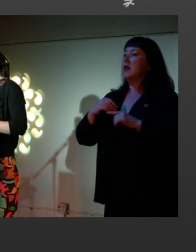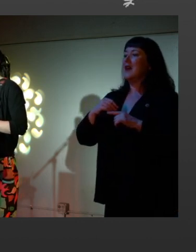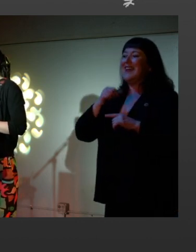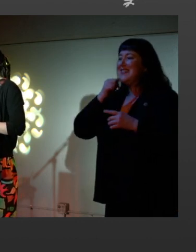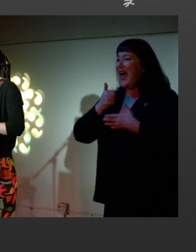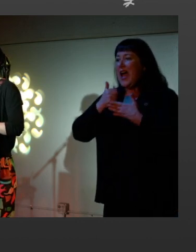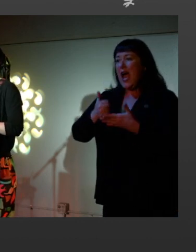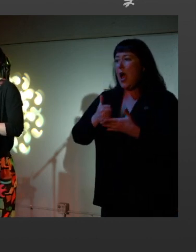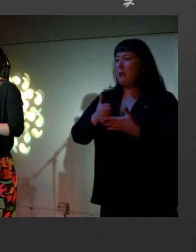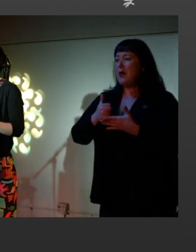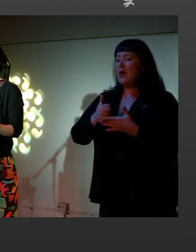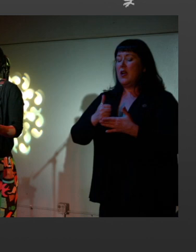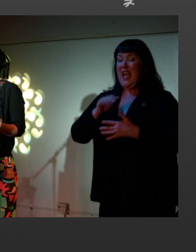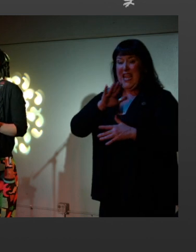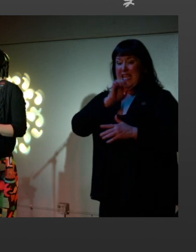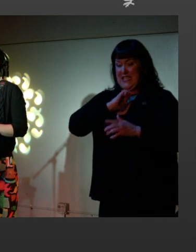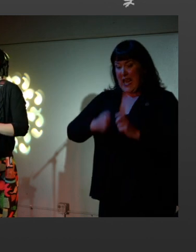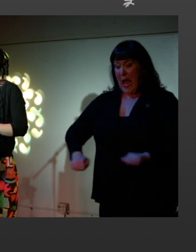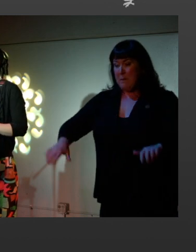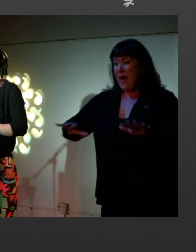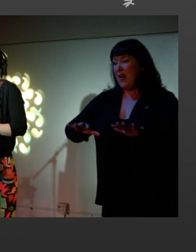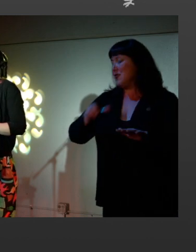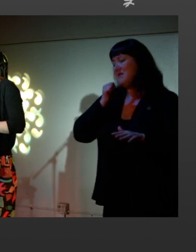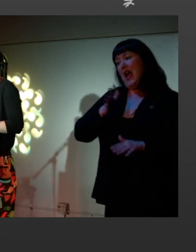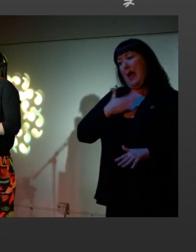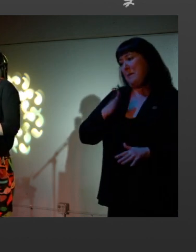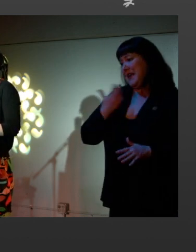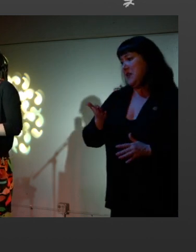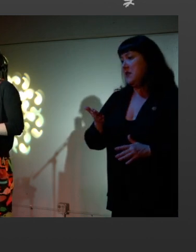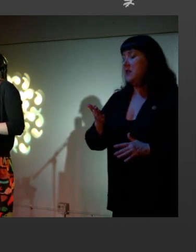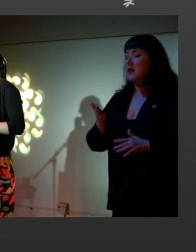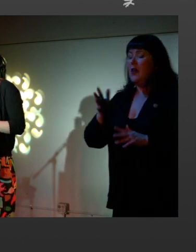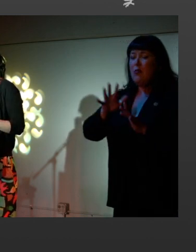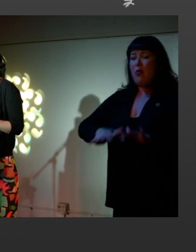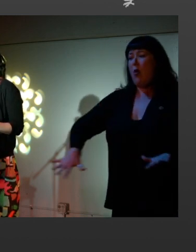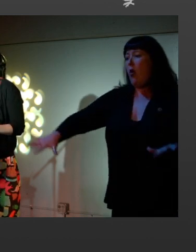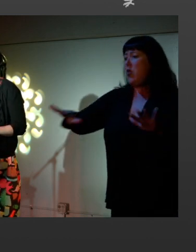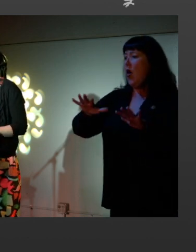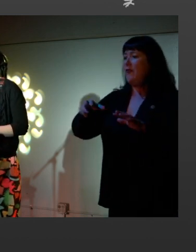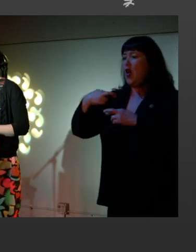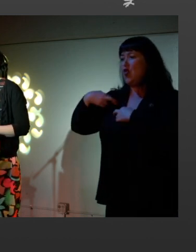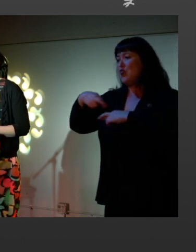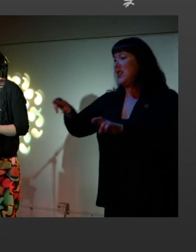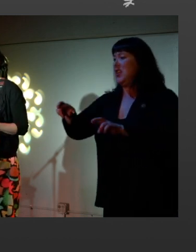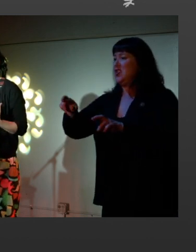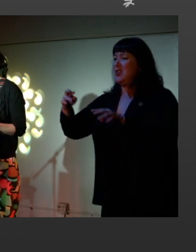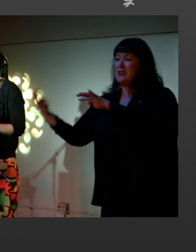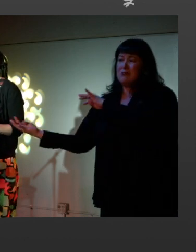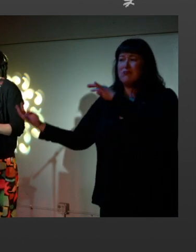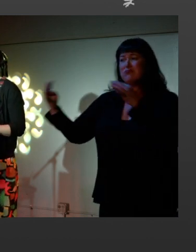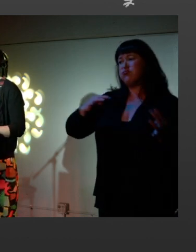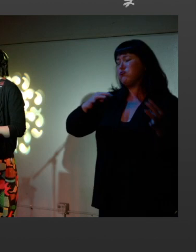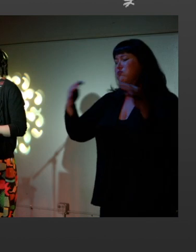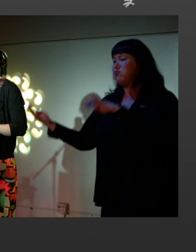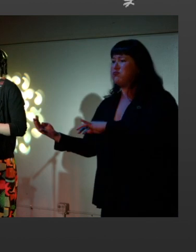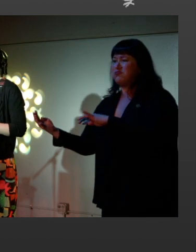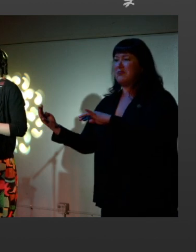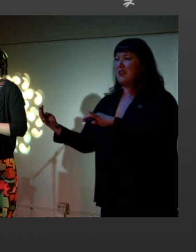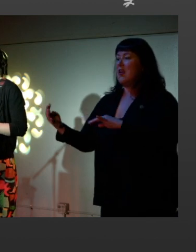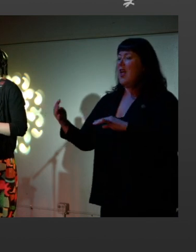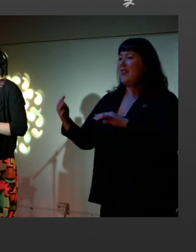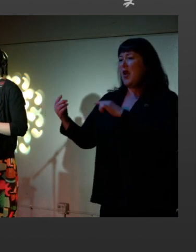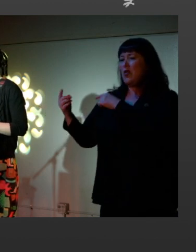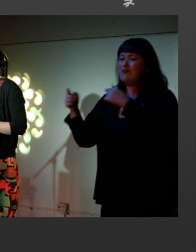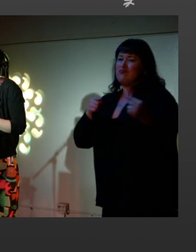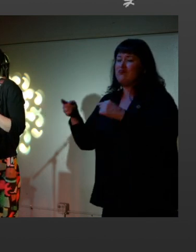the empire Rudolf inherited was not a happy one. Throughout the empire, religious factions had splintered off and they were battling it out with the Catholic